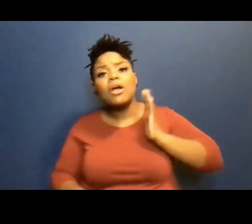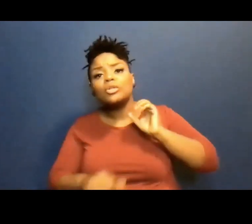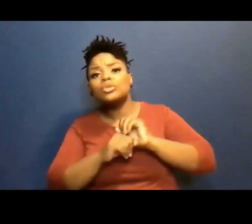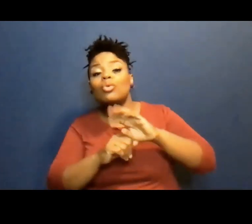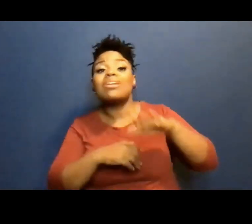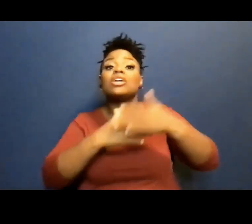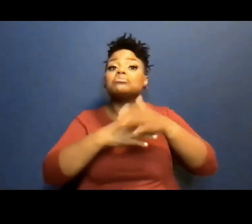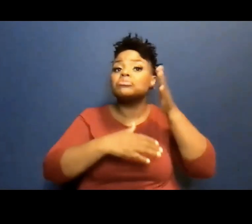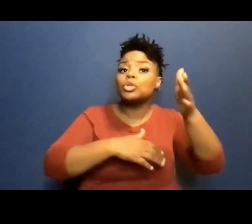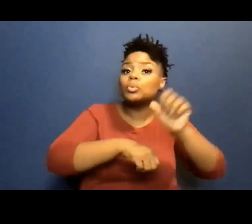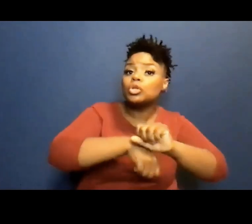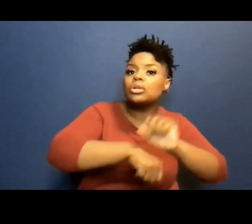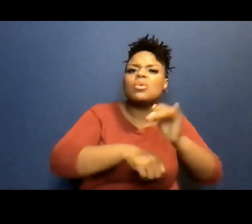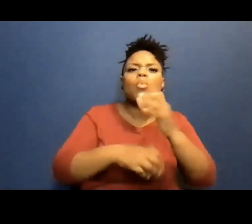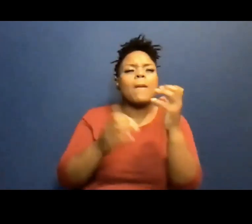more.